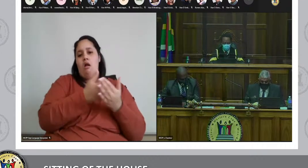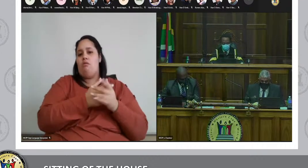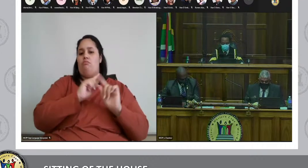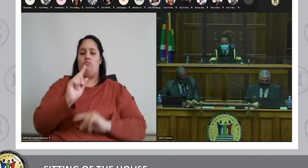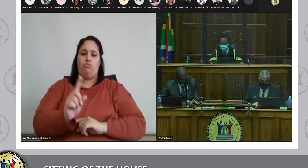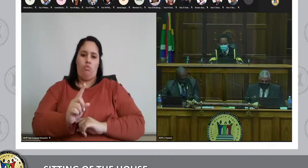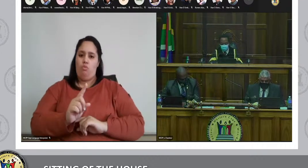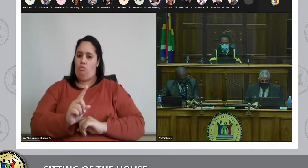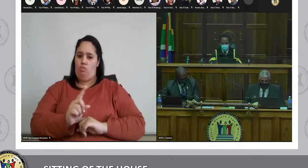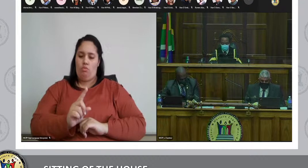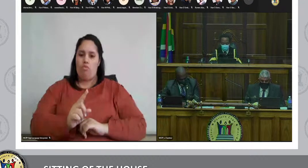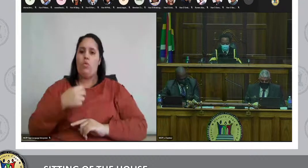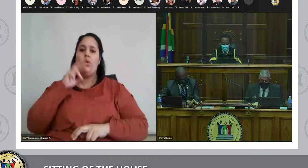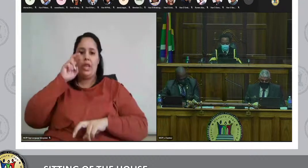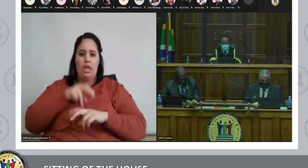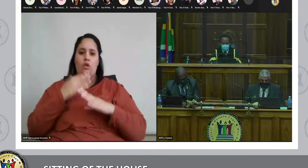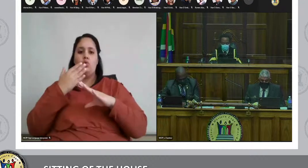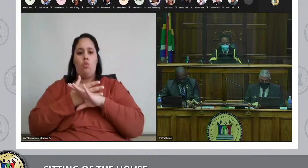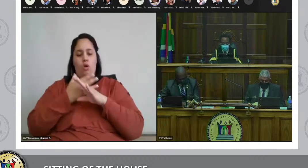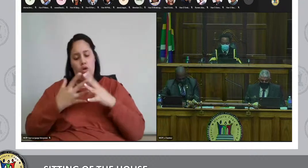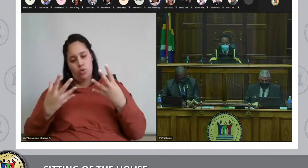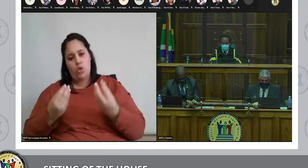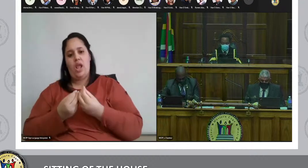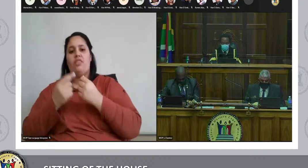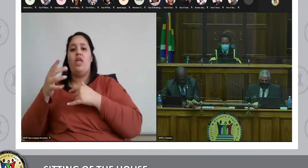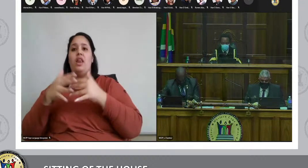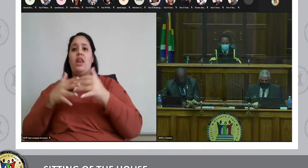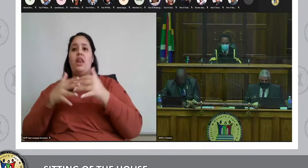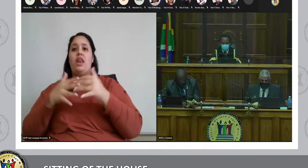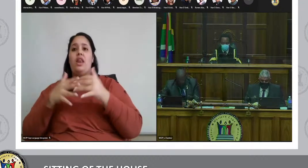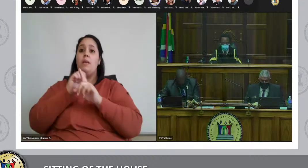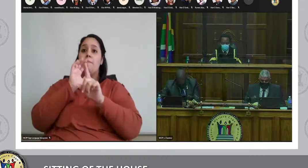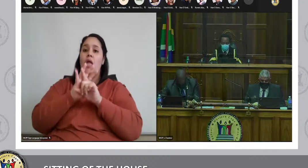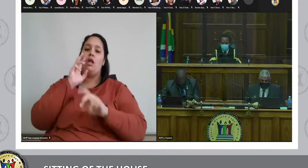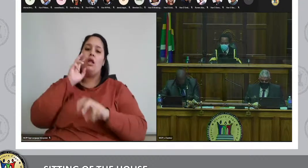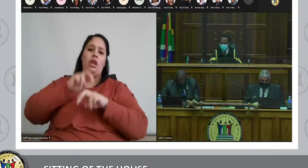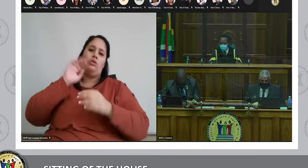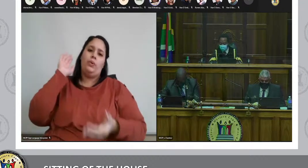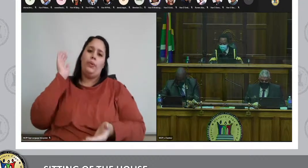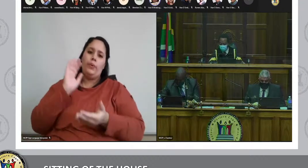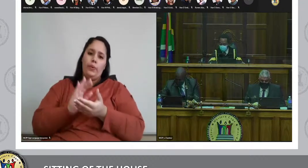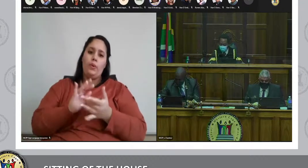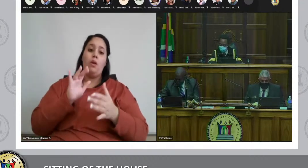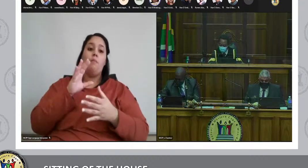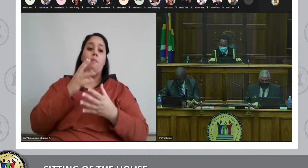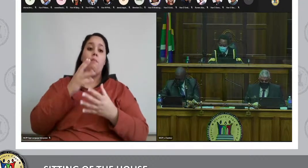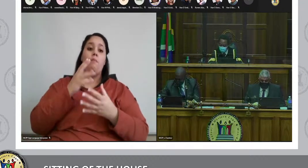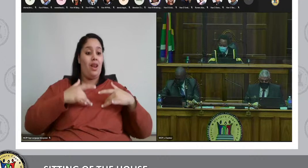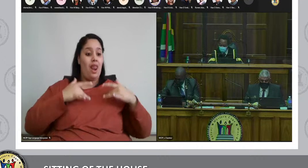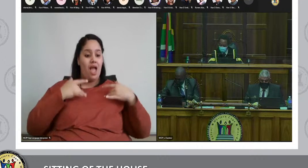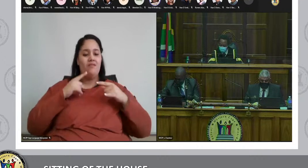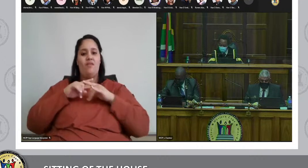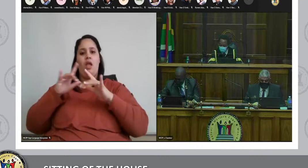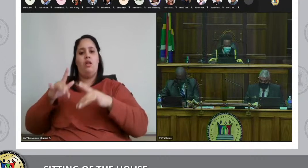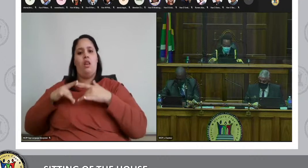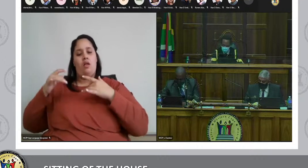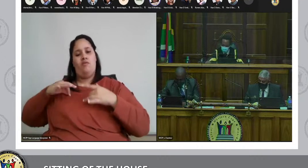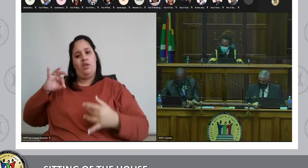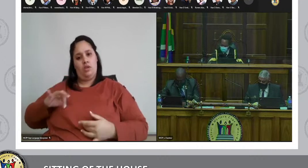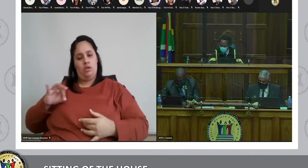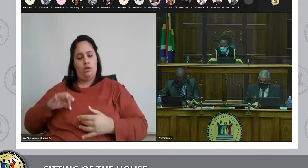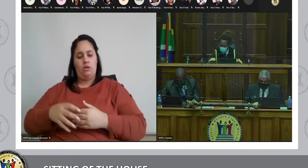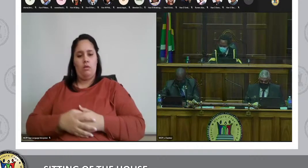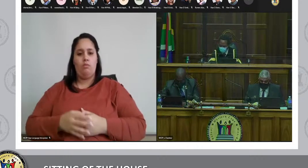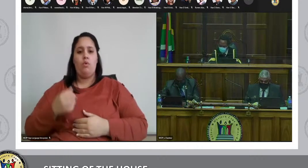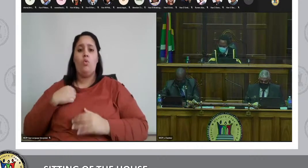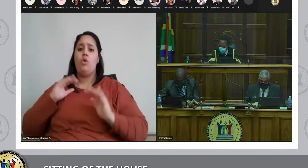work in, I think, to minimize the impact of the third wave on both life and livelihood. We welcome the announcement by